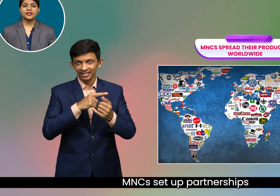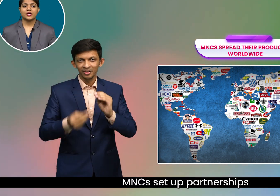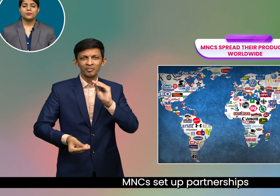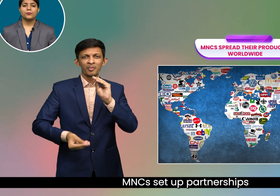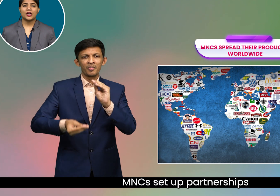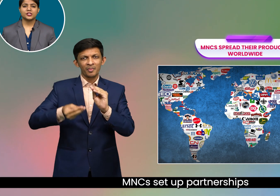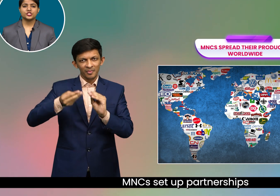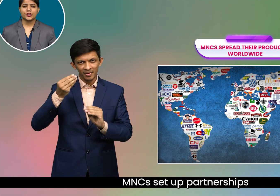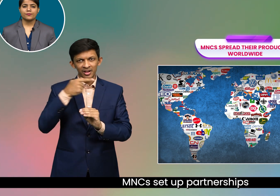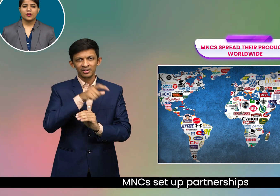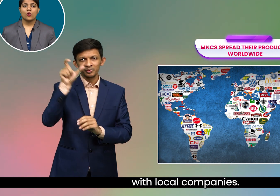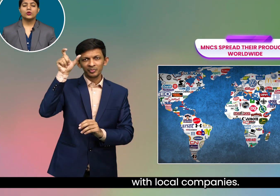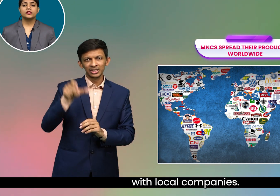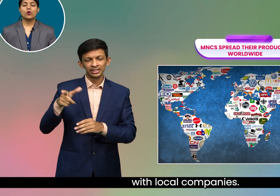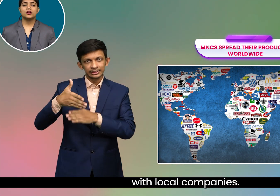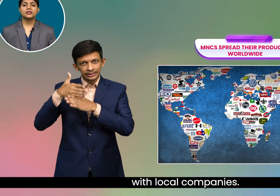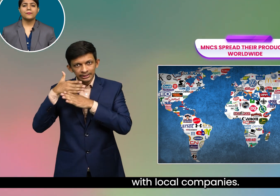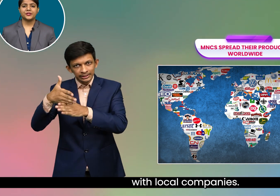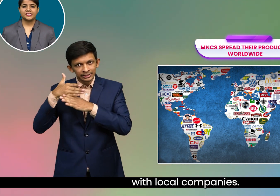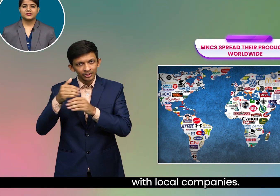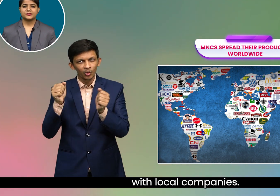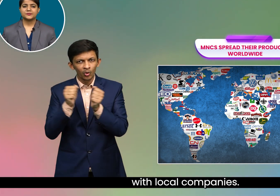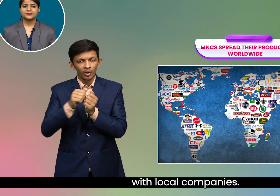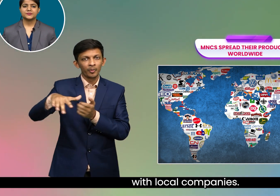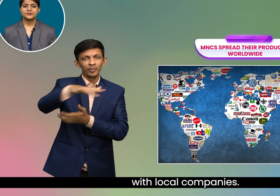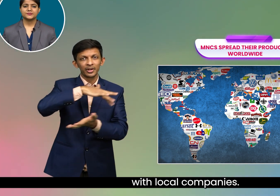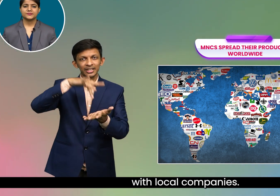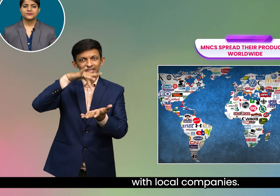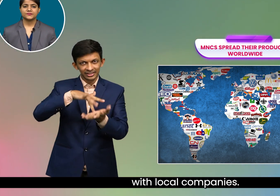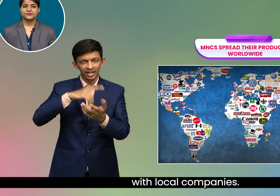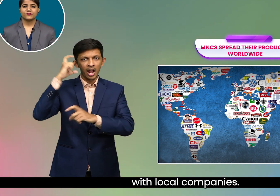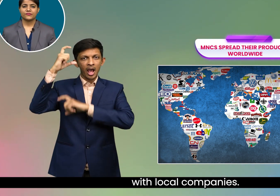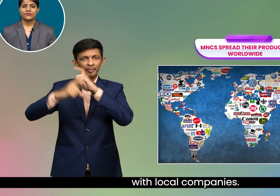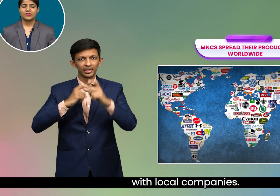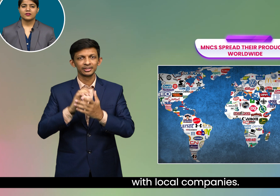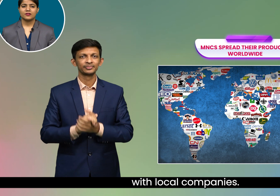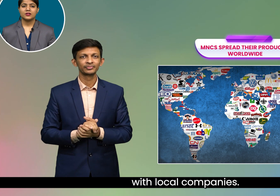MNCs set up partnership with local companies.